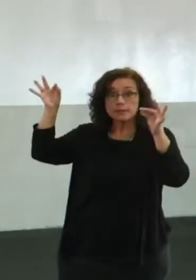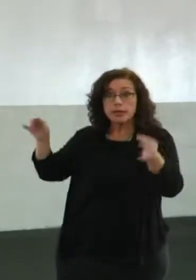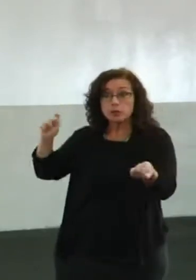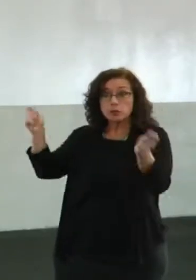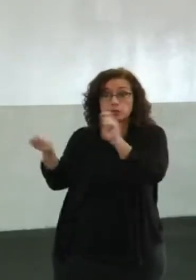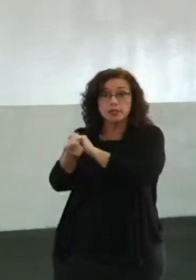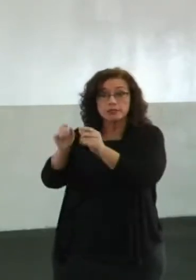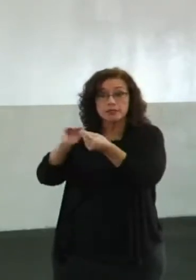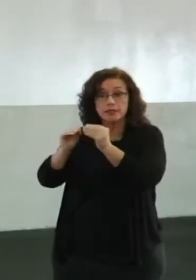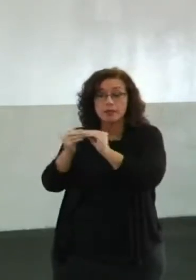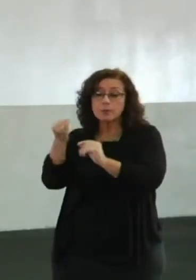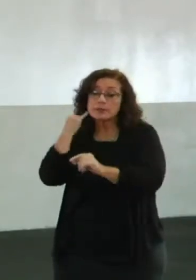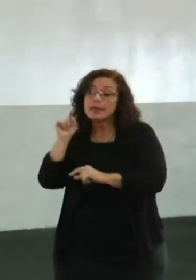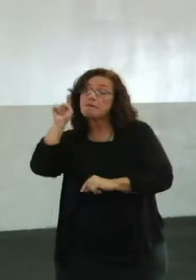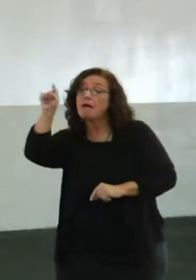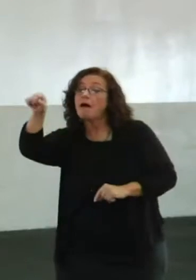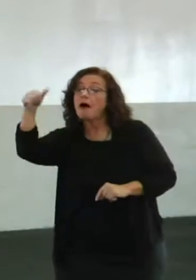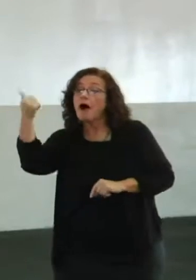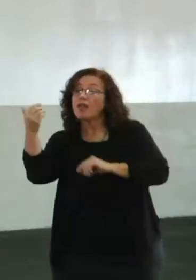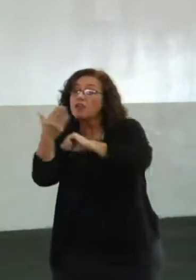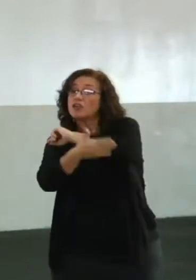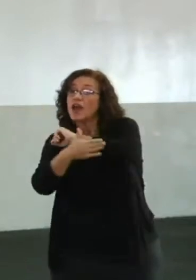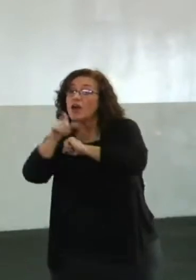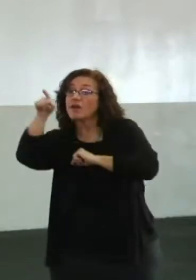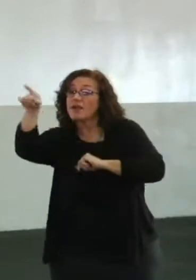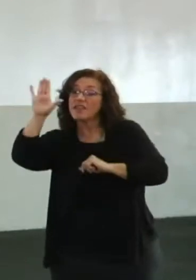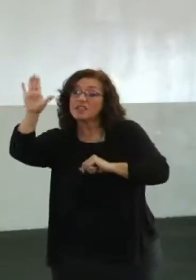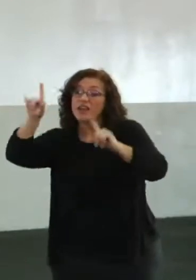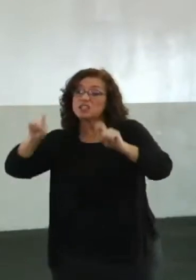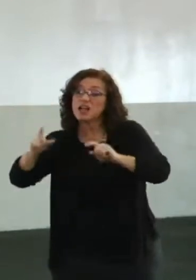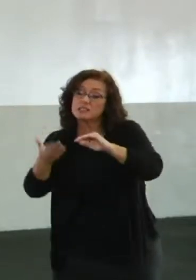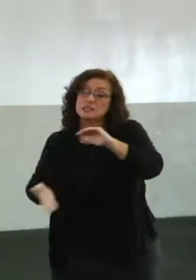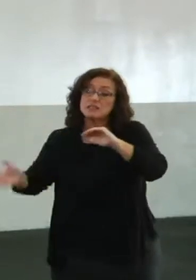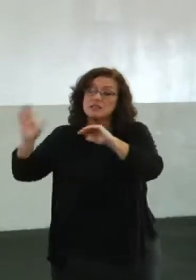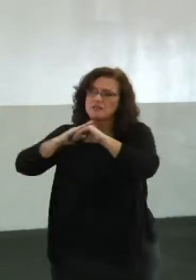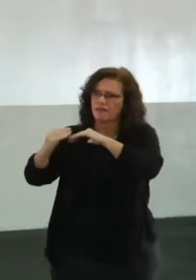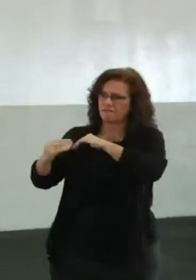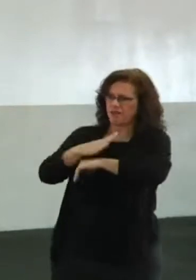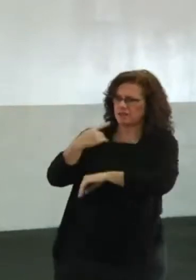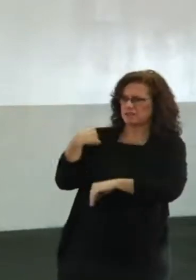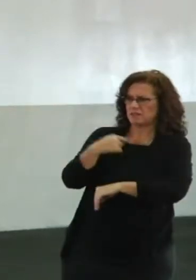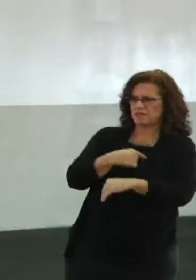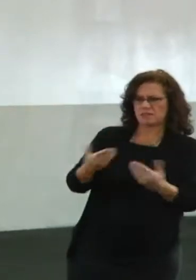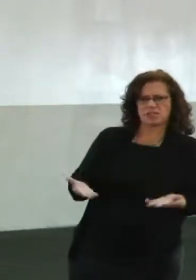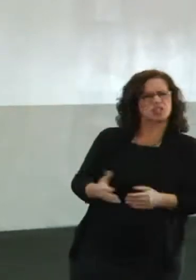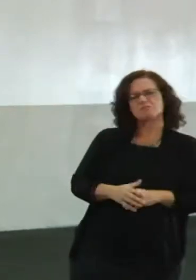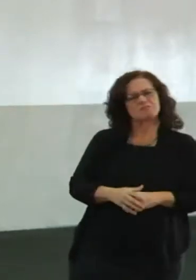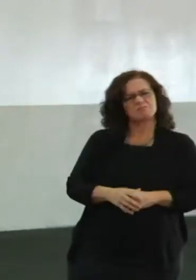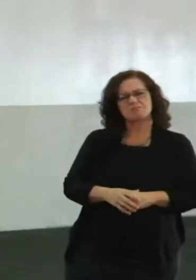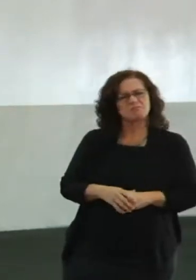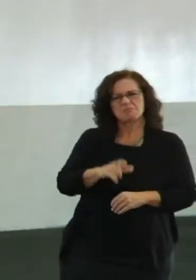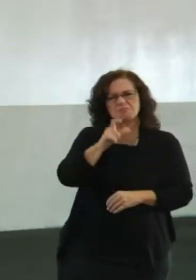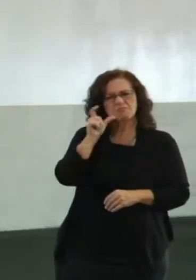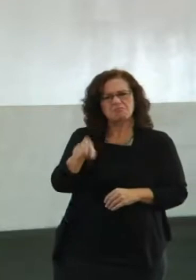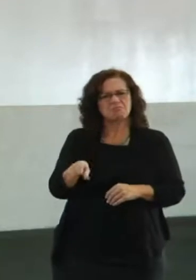If counties, very fine counties up north, if their testing volume goes way up, that shouldn't make a difference to us here from a public health